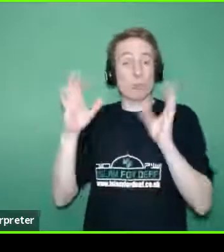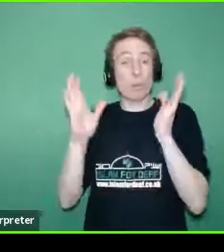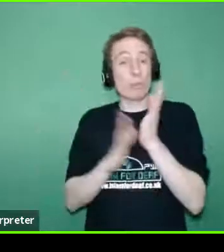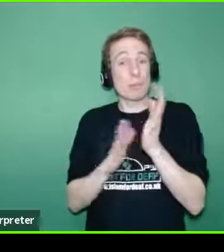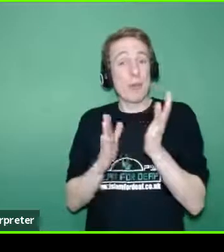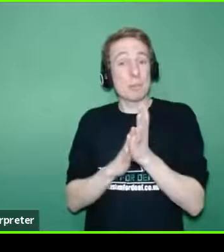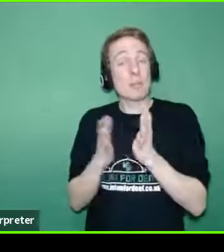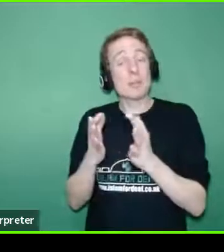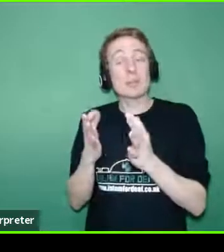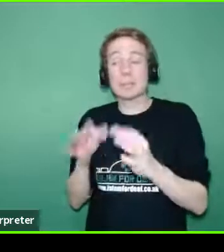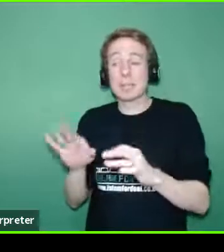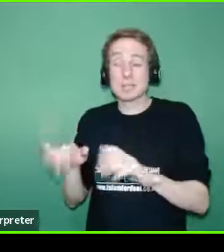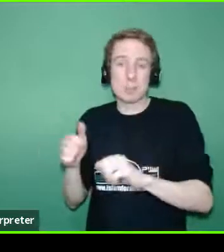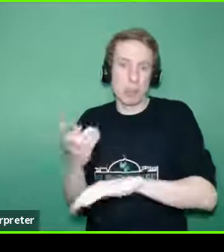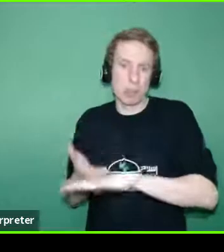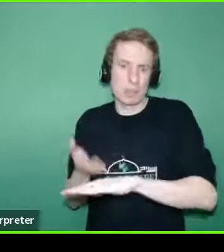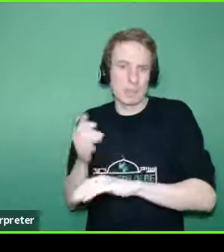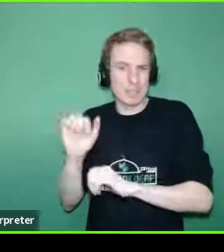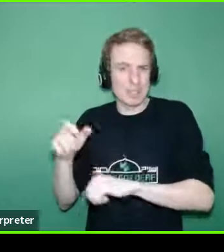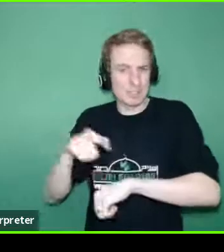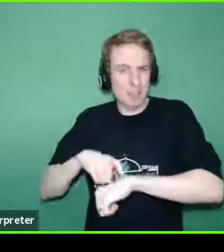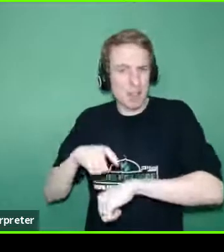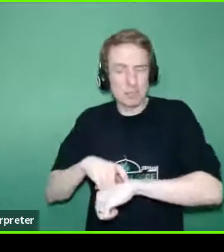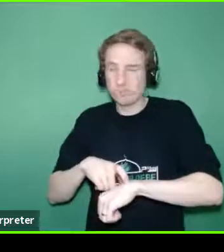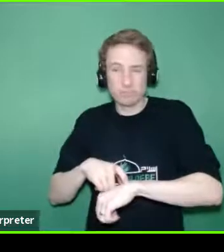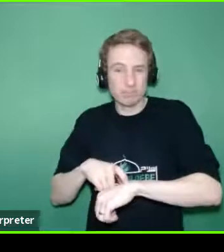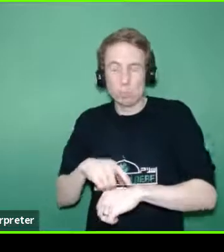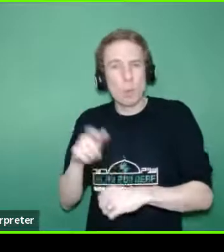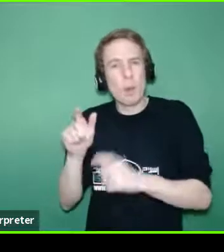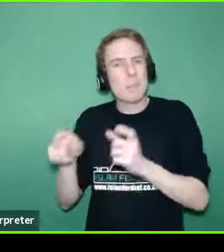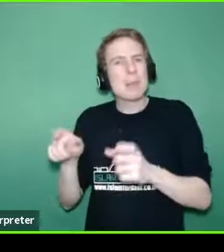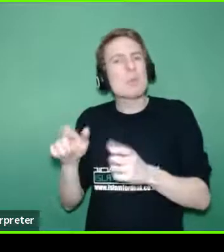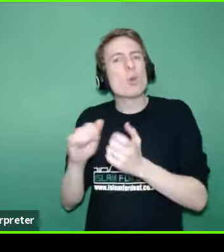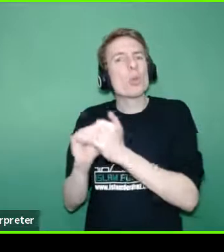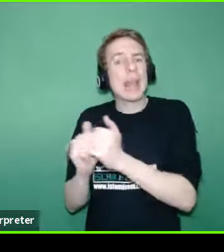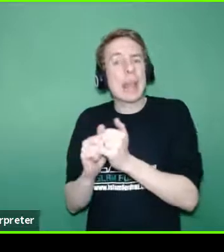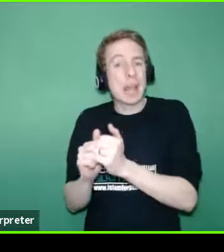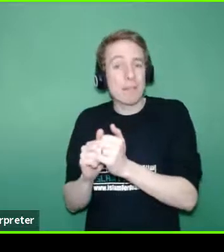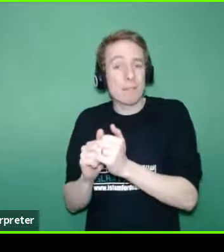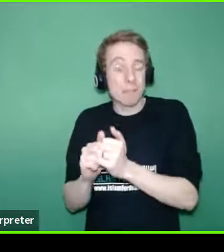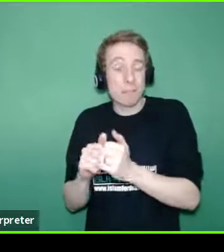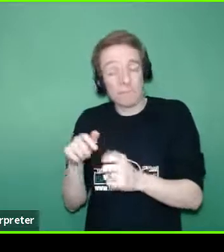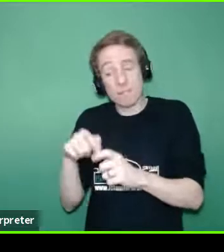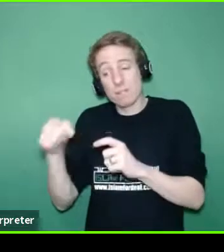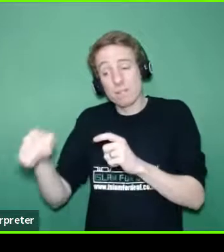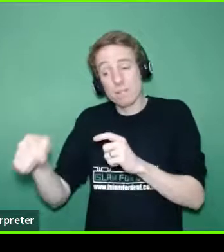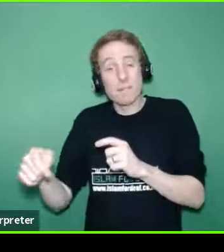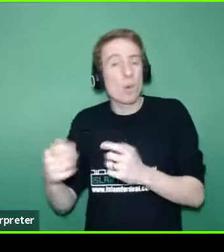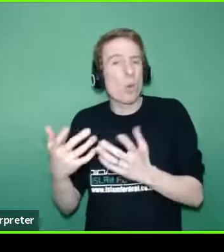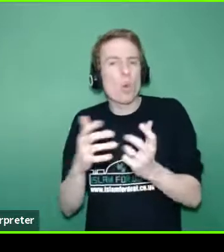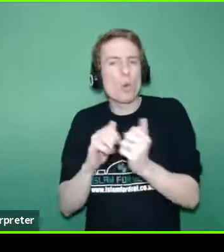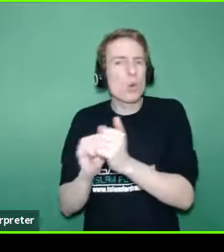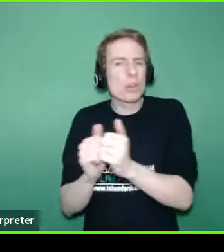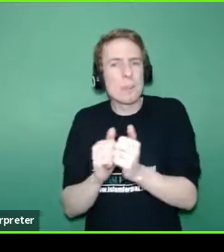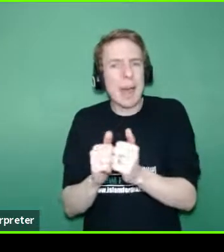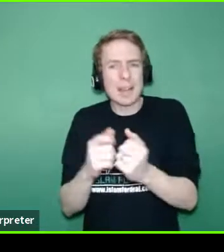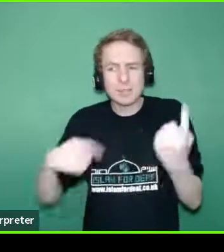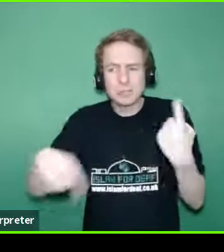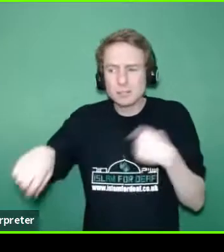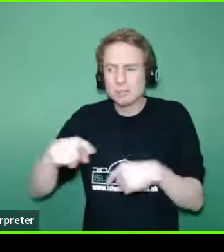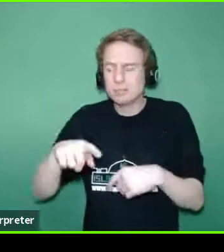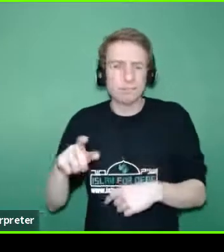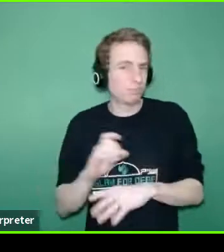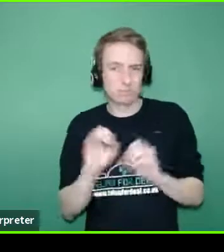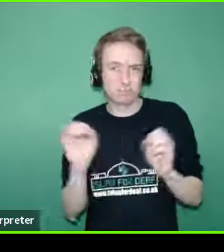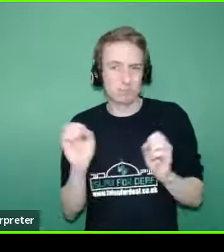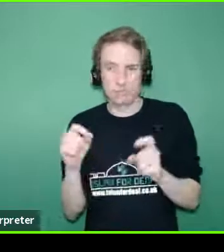him, nor his rightly guided caliphs, nor the companions of the Prophet, peace and blessings be upon